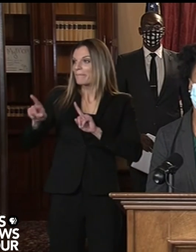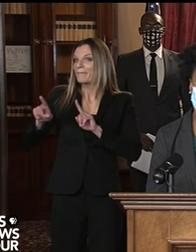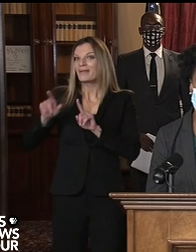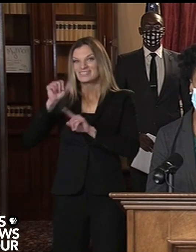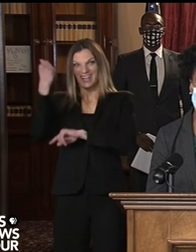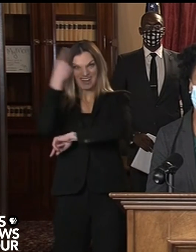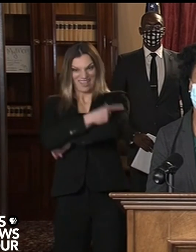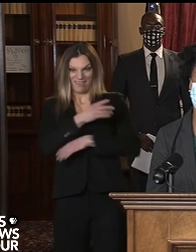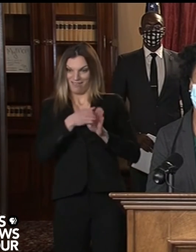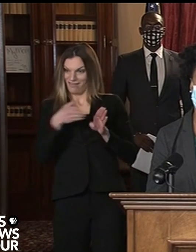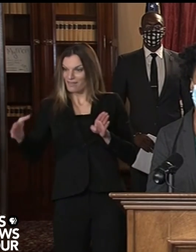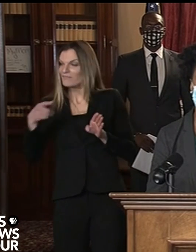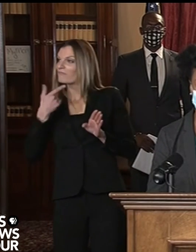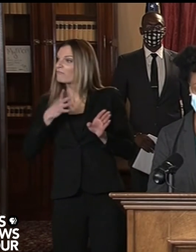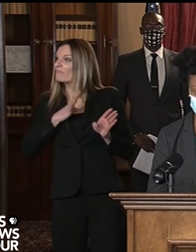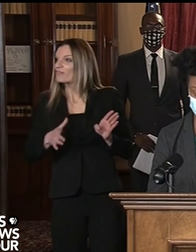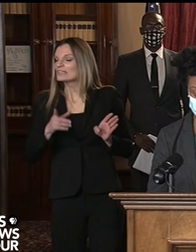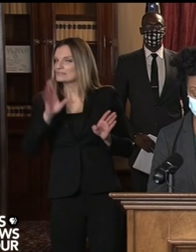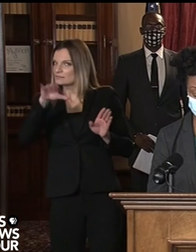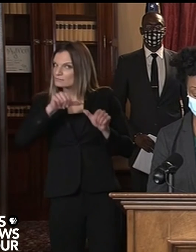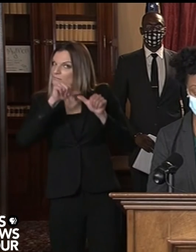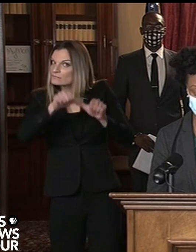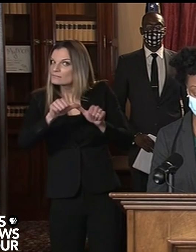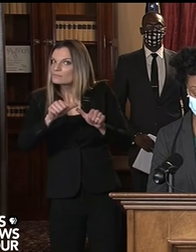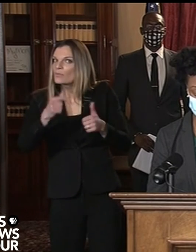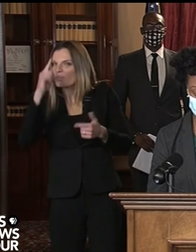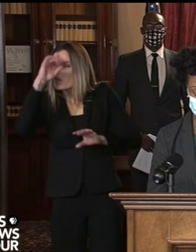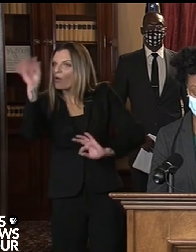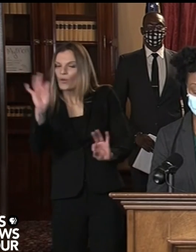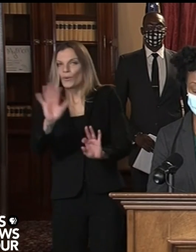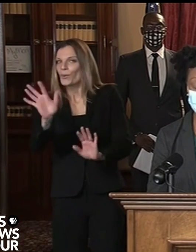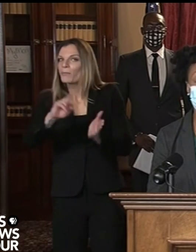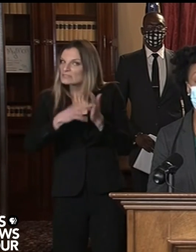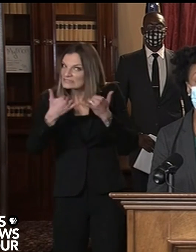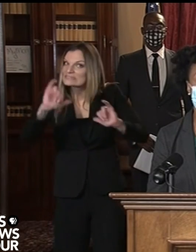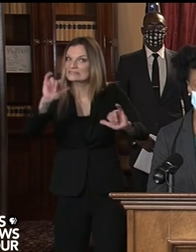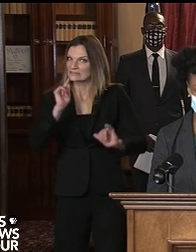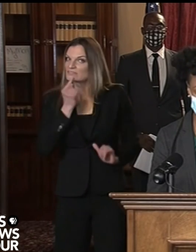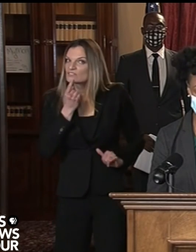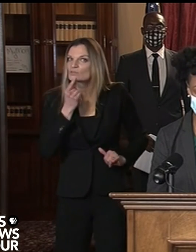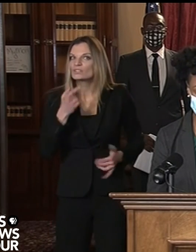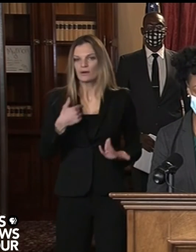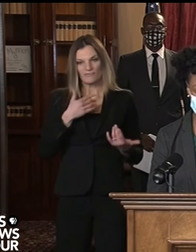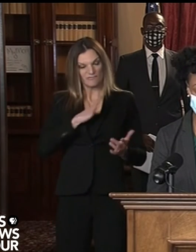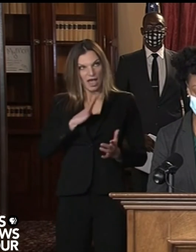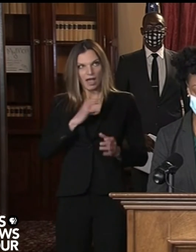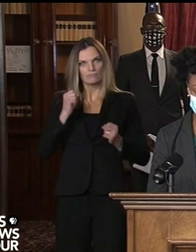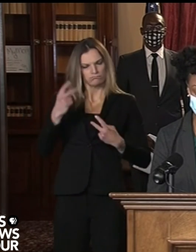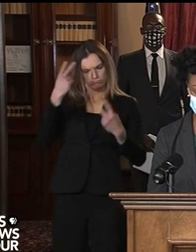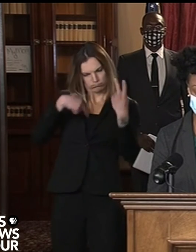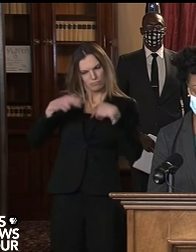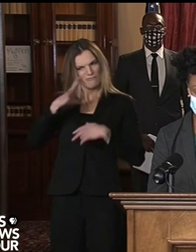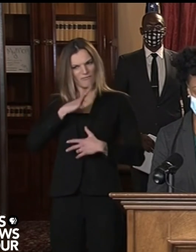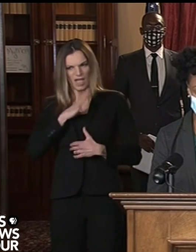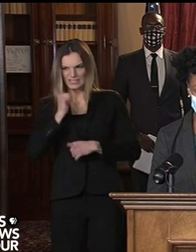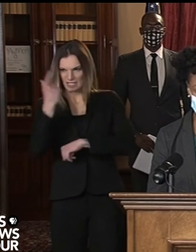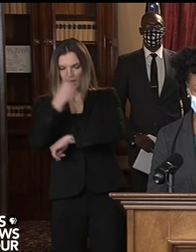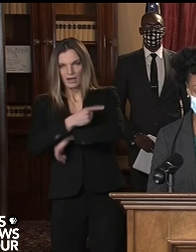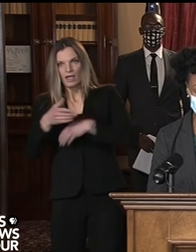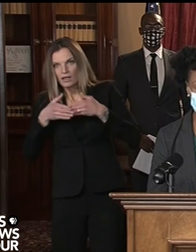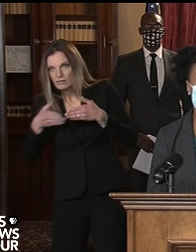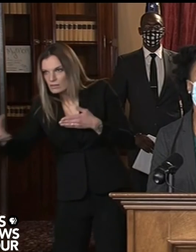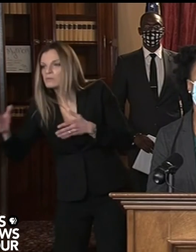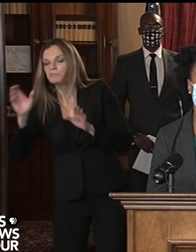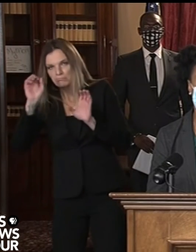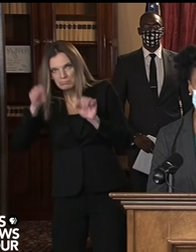symptoms daily for the entire 14 days after exposure, and they should still continue to do important things like